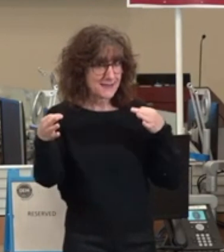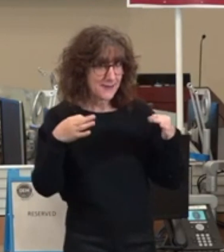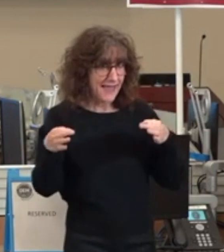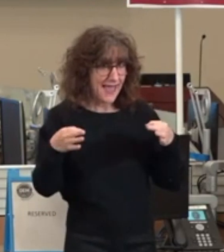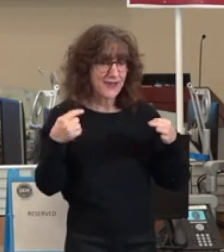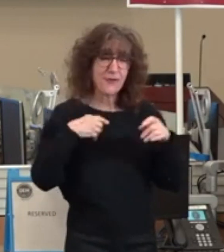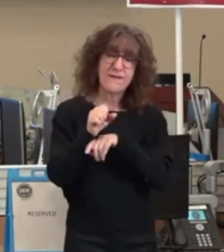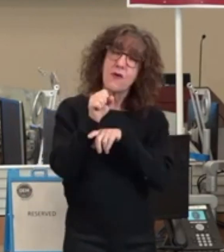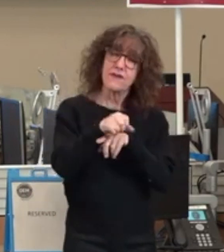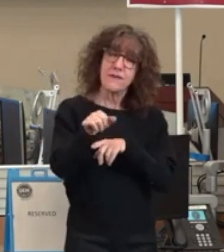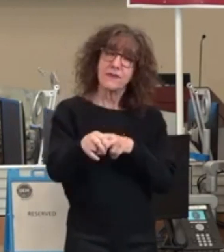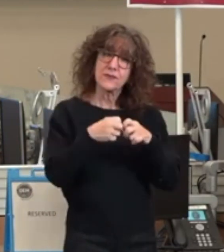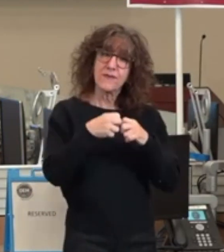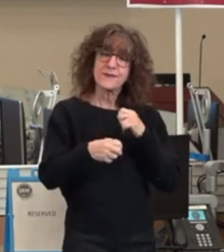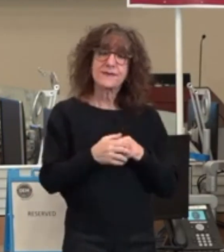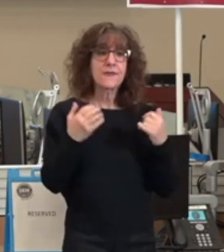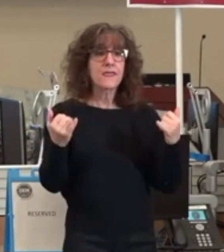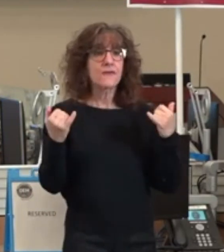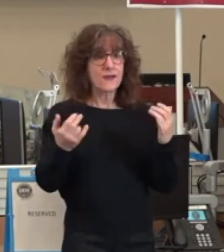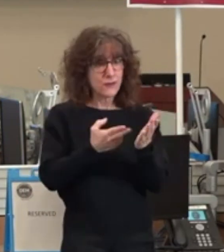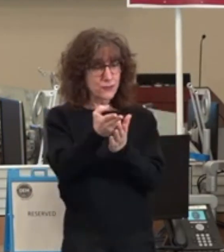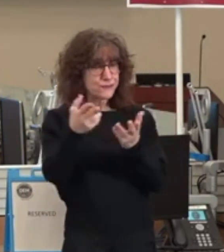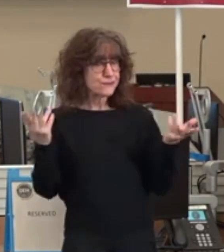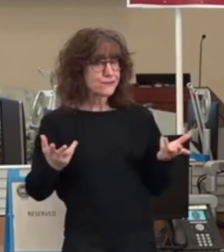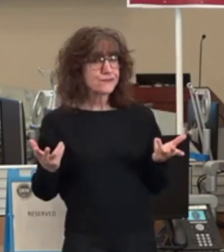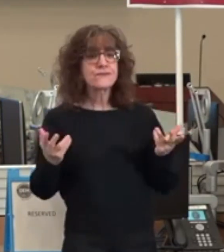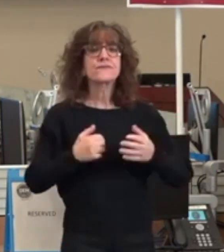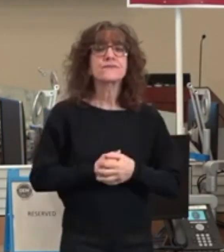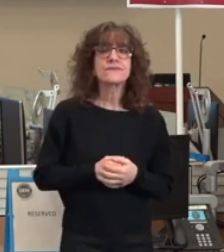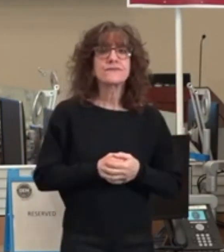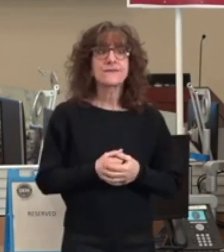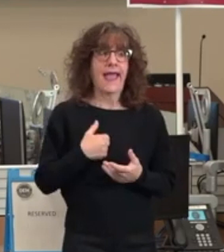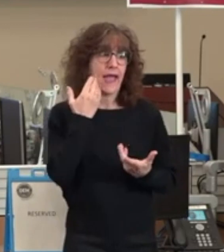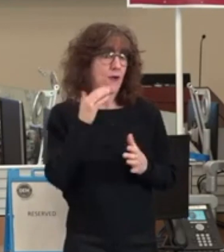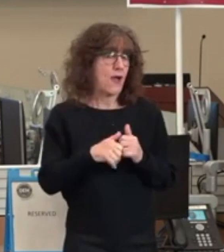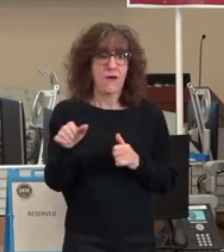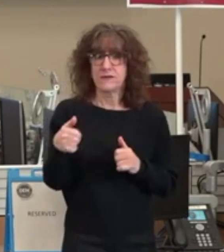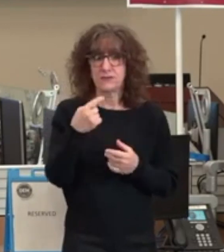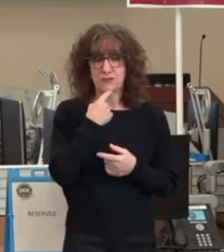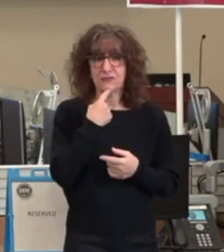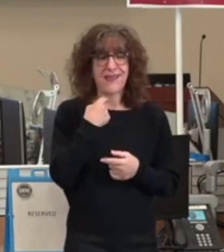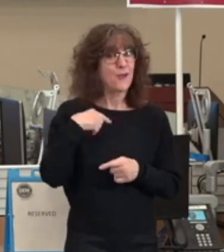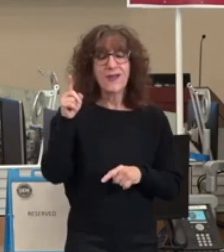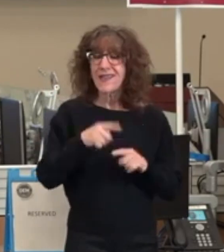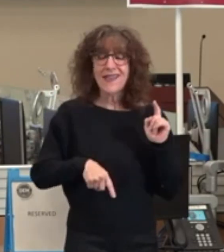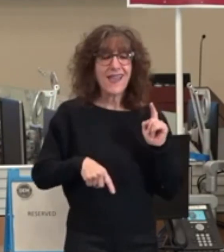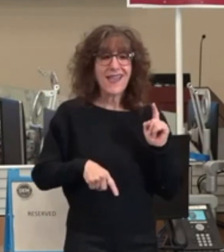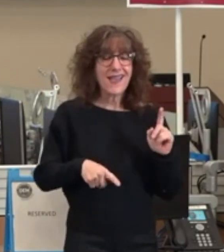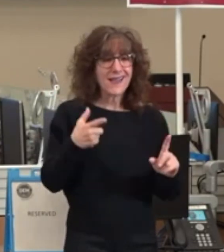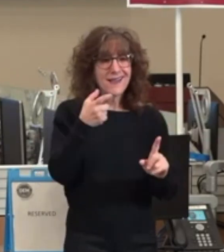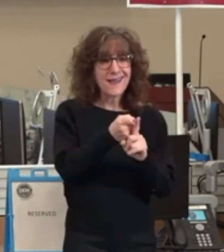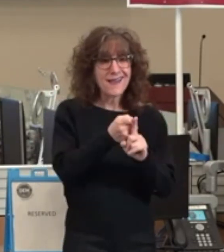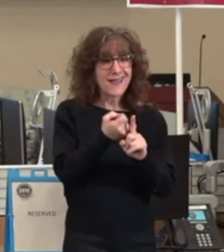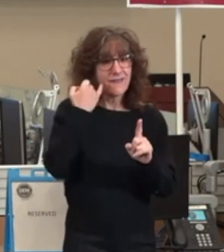have overcome those issues. Right now, the truth of the matter is this, and I don't know how else to say it. We cannot administer